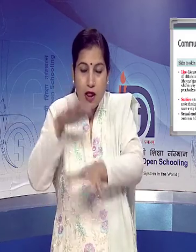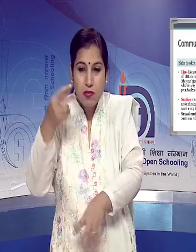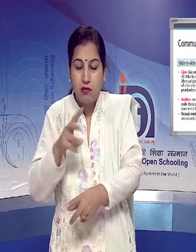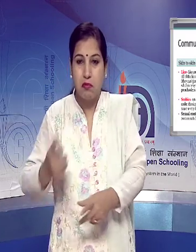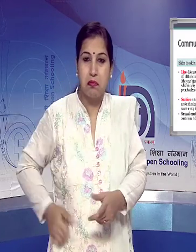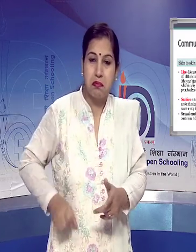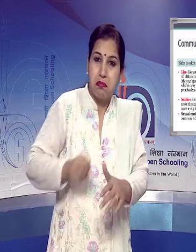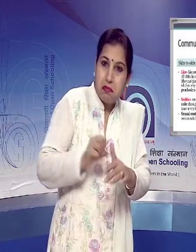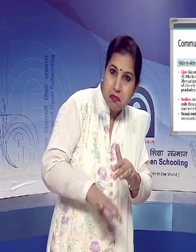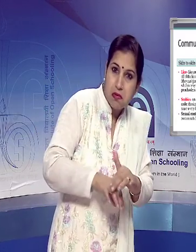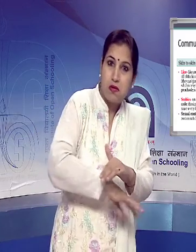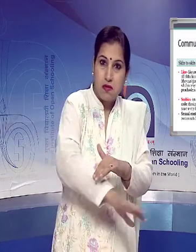Ascaris, Giardia,